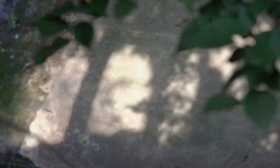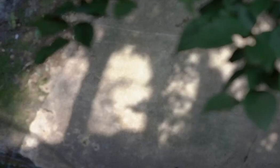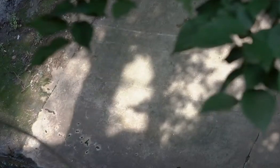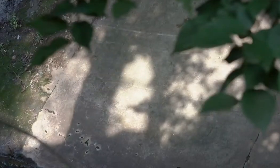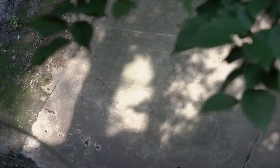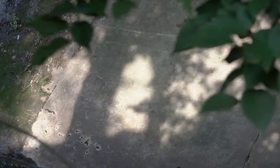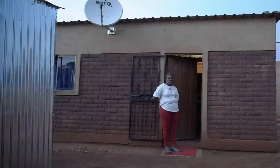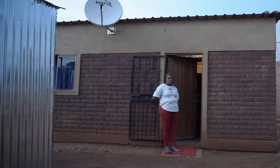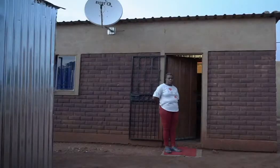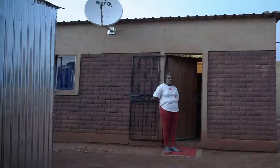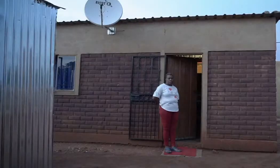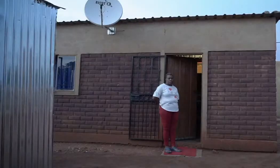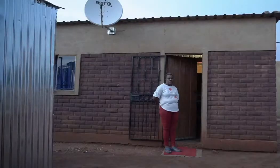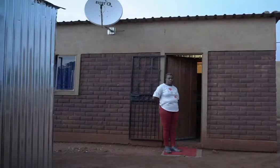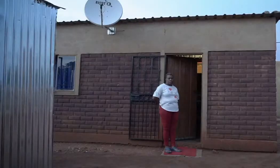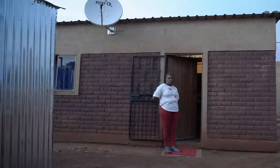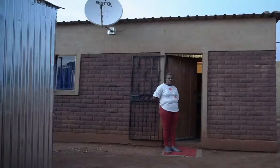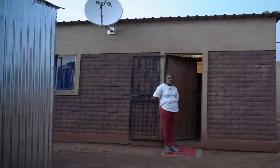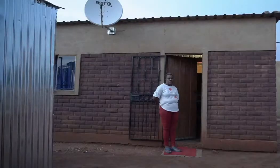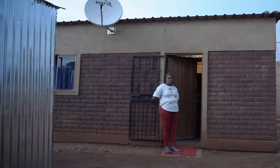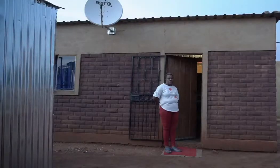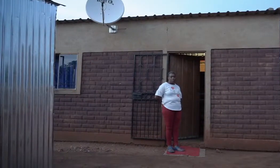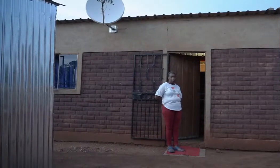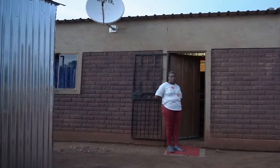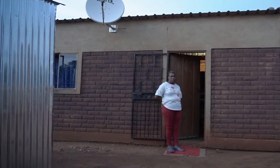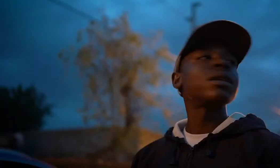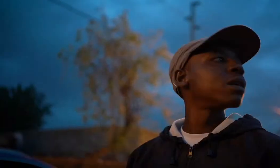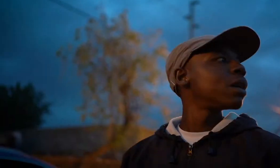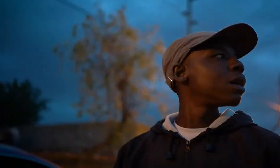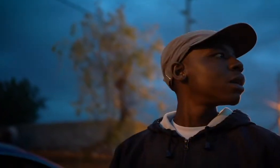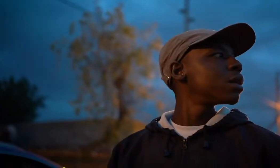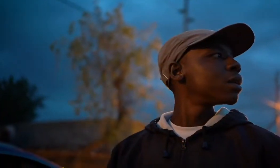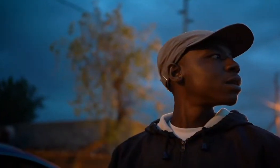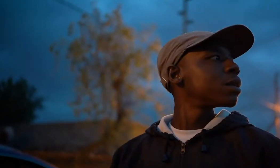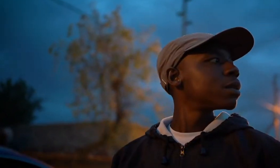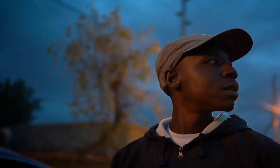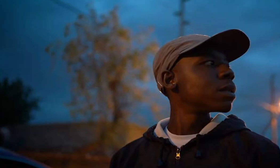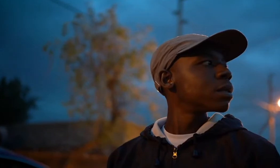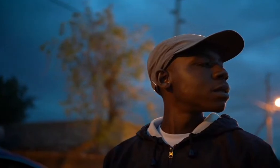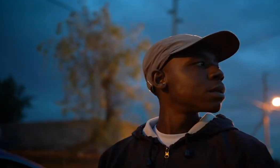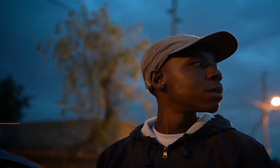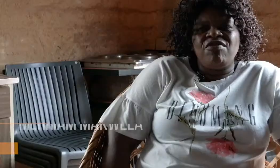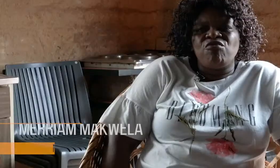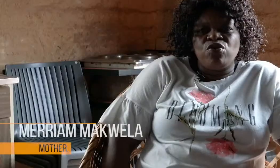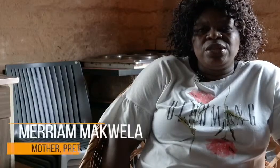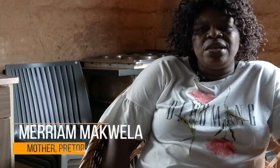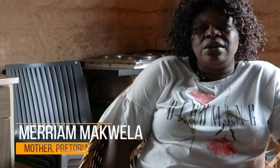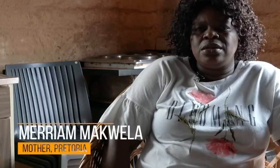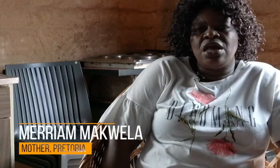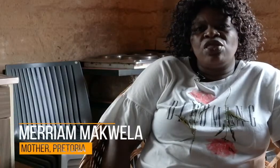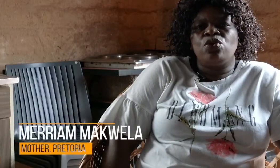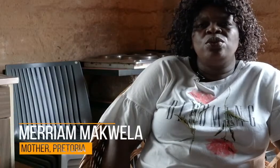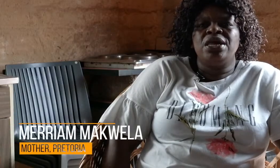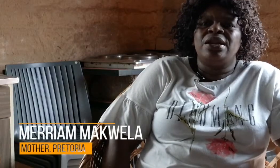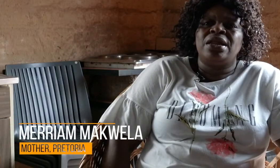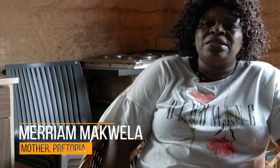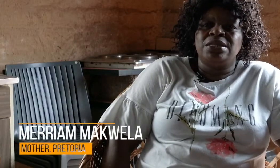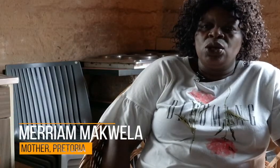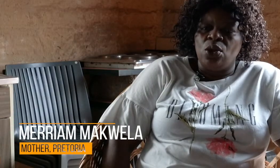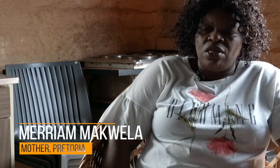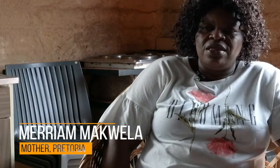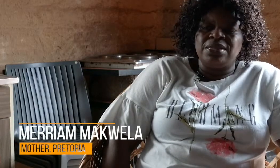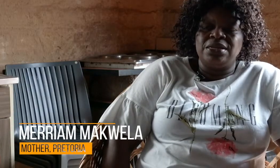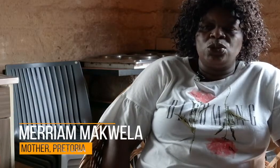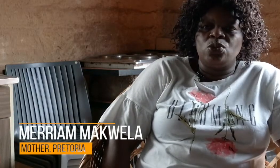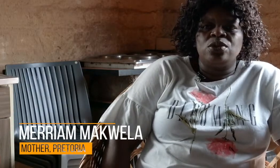communities. And it was very hard also seeing my child in the street. If I've got 10 rand, I throw 10 rand